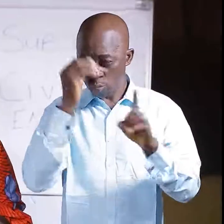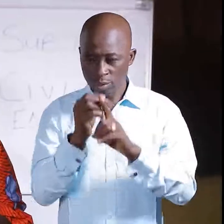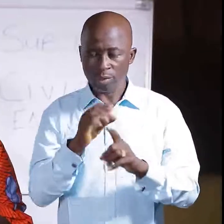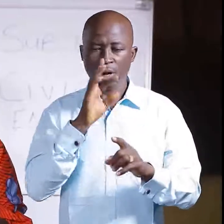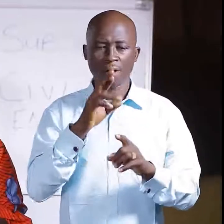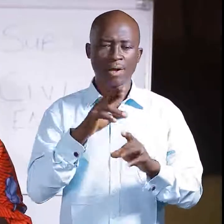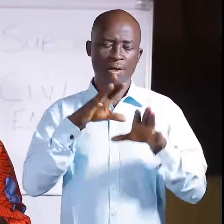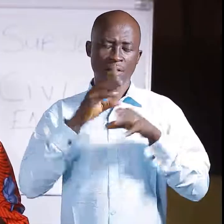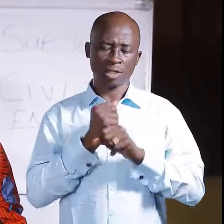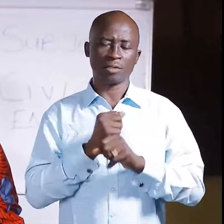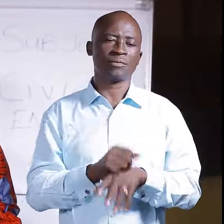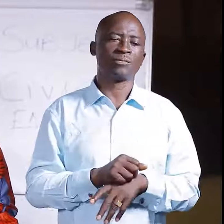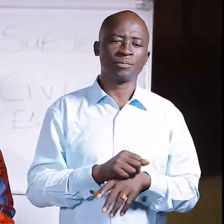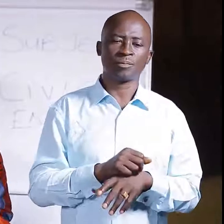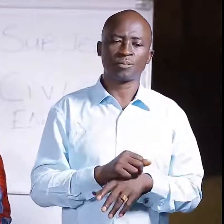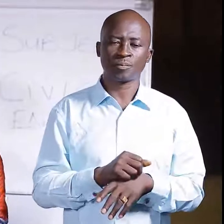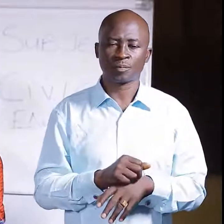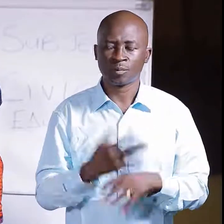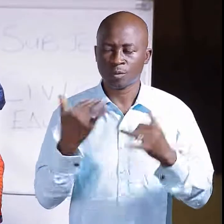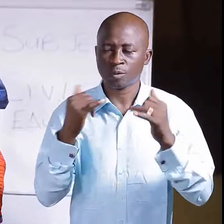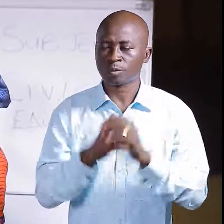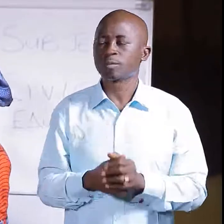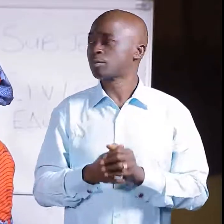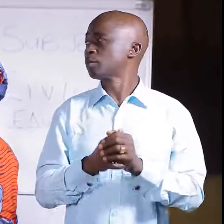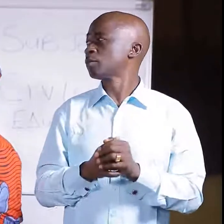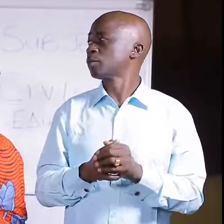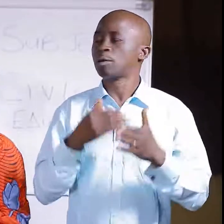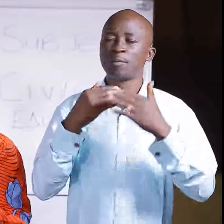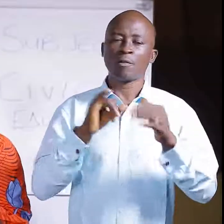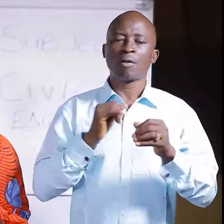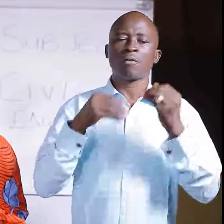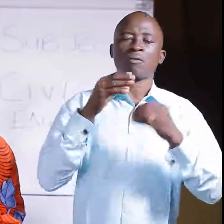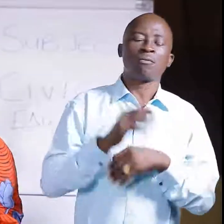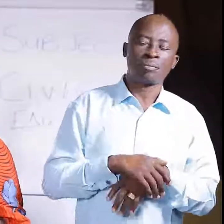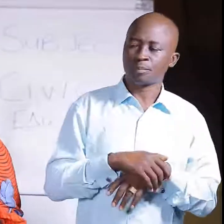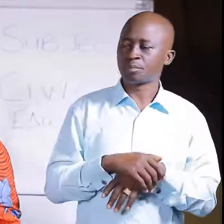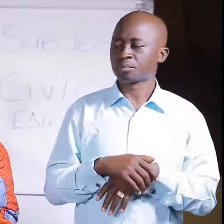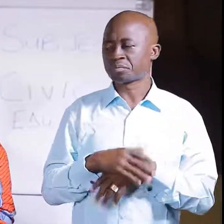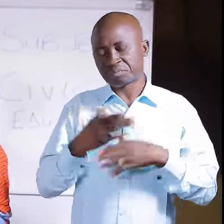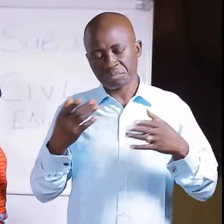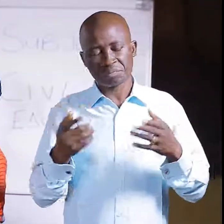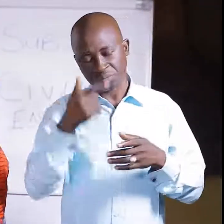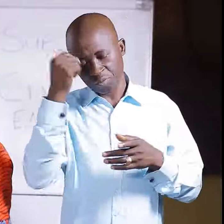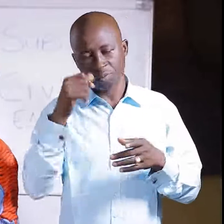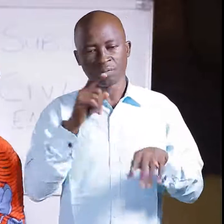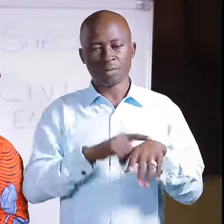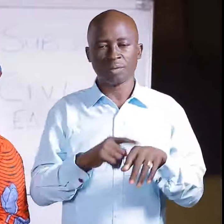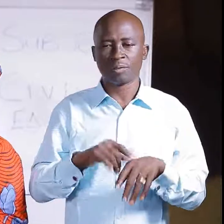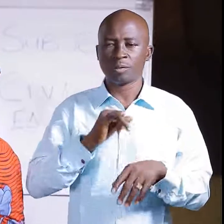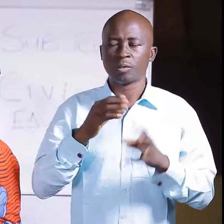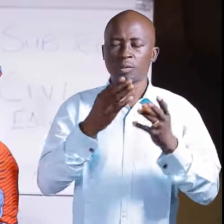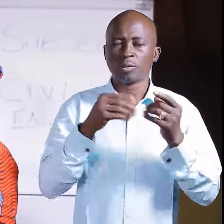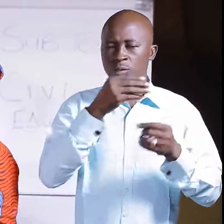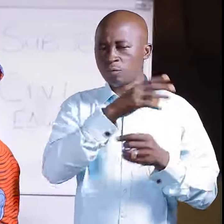are achieved. Now, before I go, at the risk of our time, I want to leave you